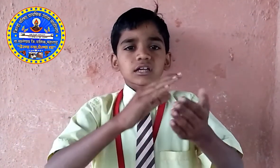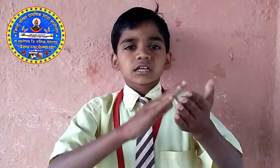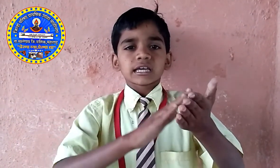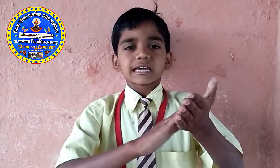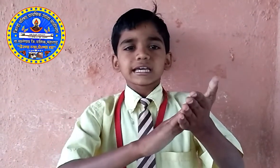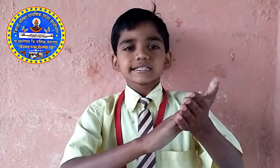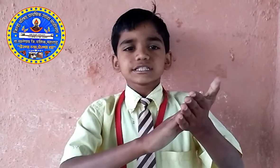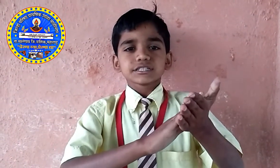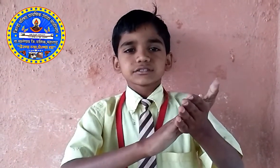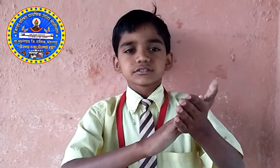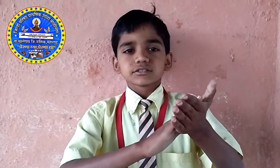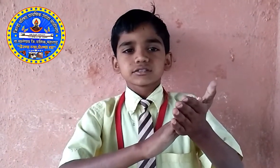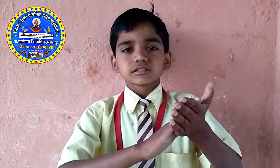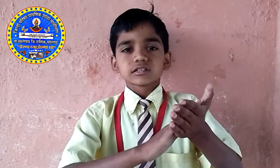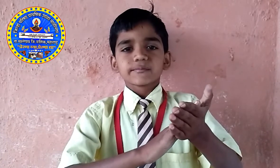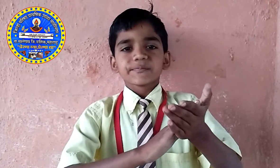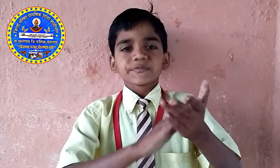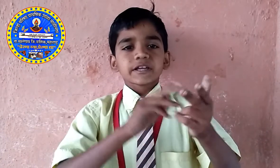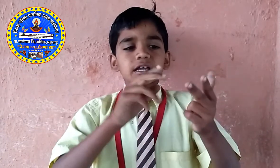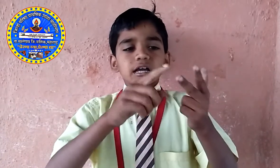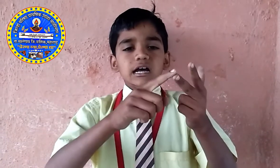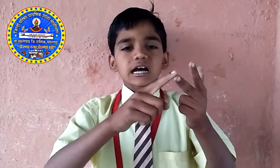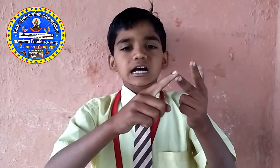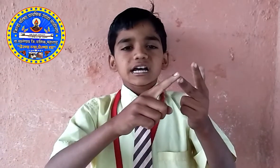H. I.